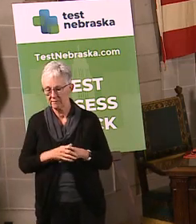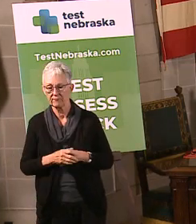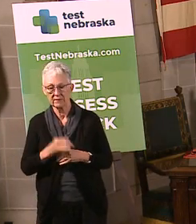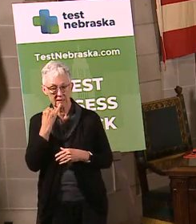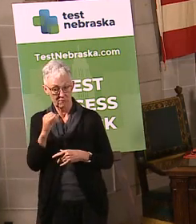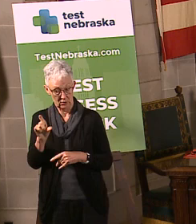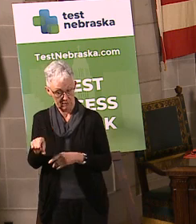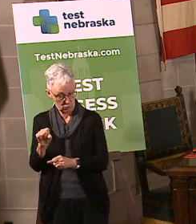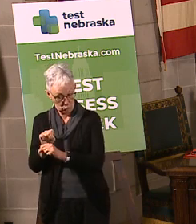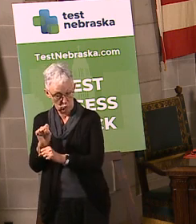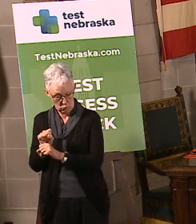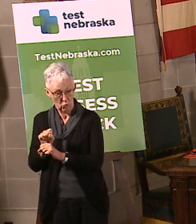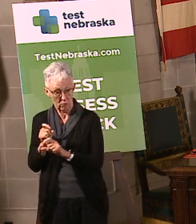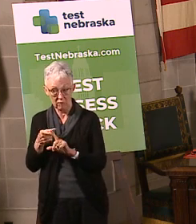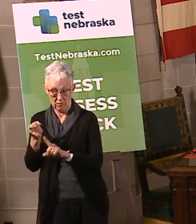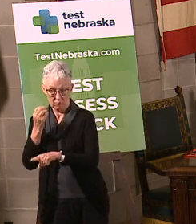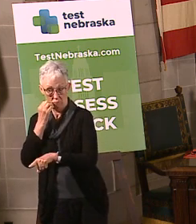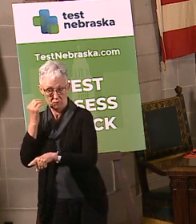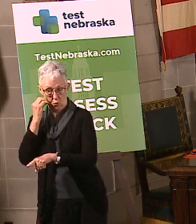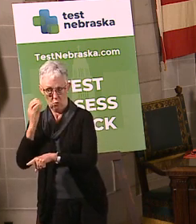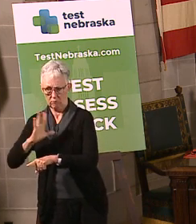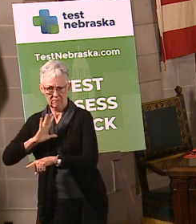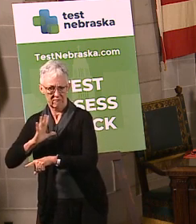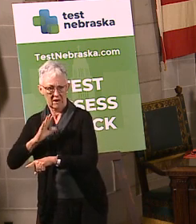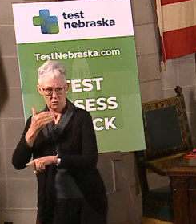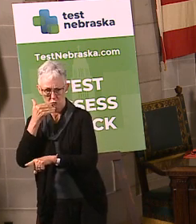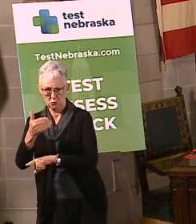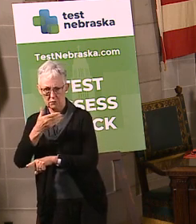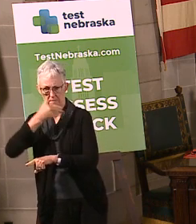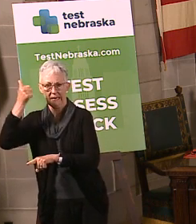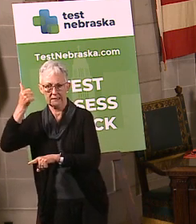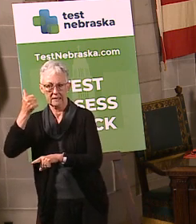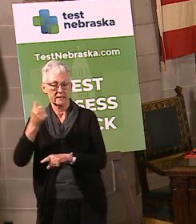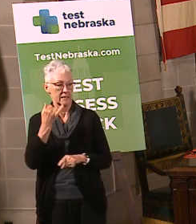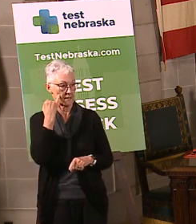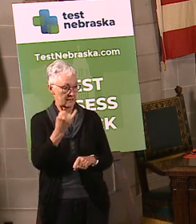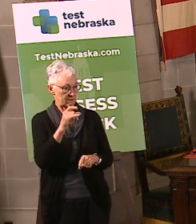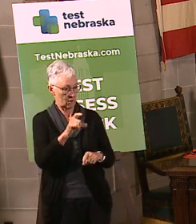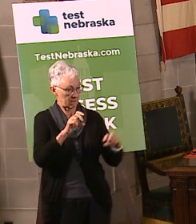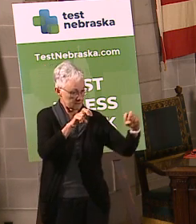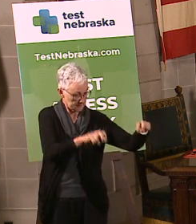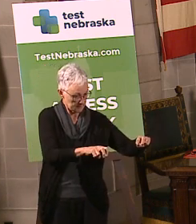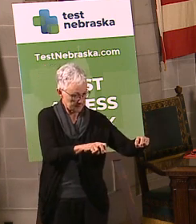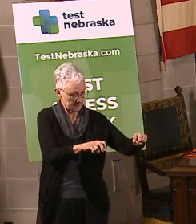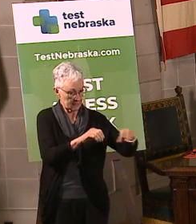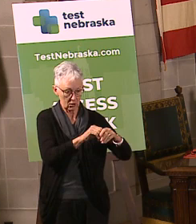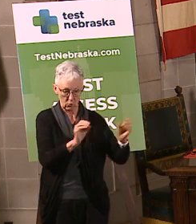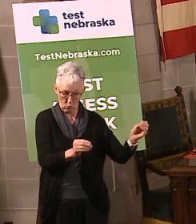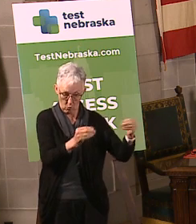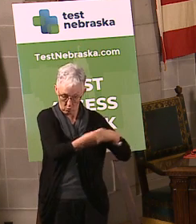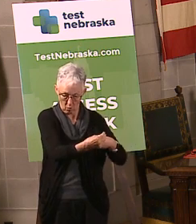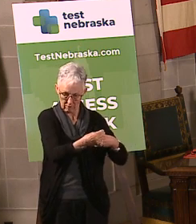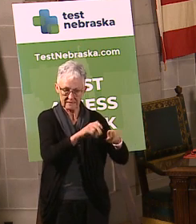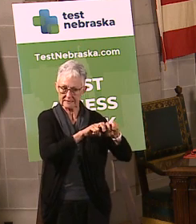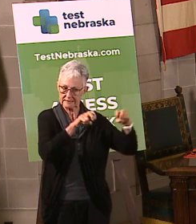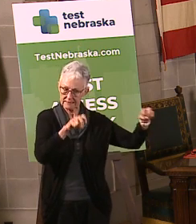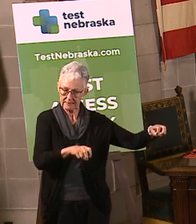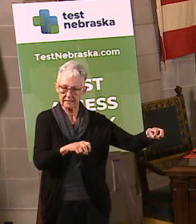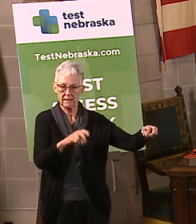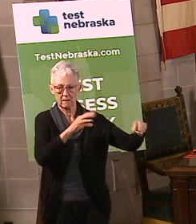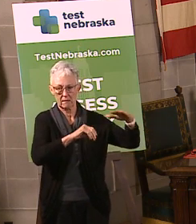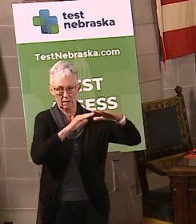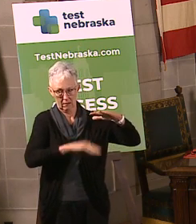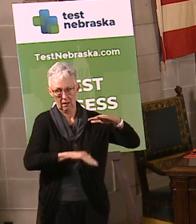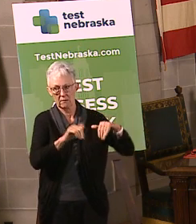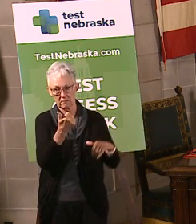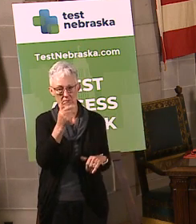socially distanced. You know, keep that 6-foot distance between you and other people and avoid groups of 10 people or more. You go shopping once a week and